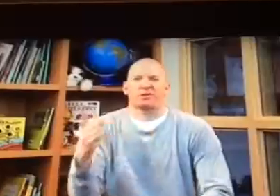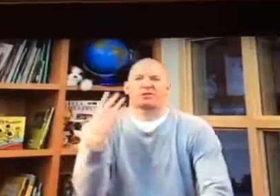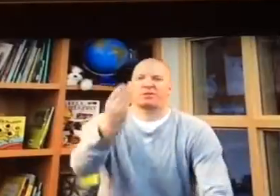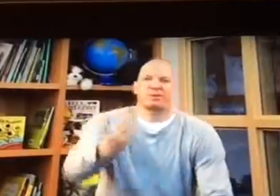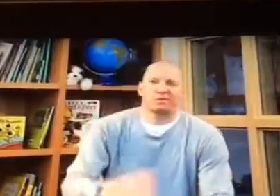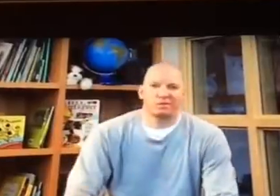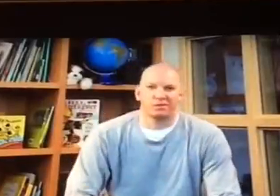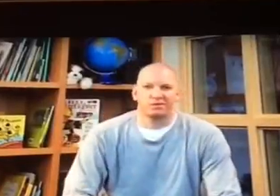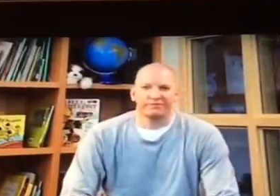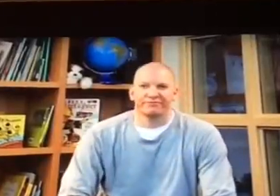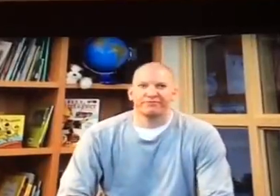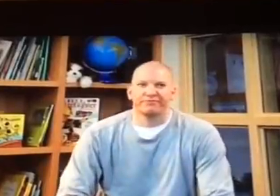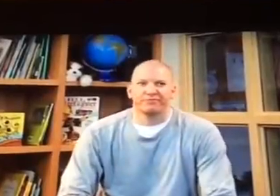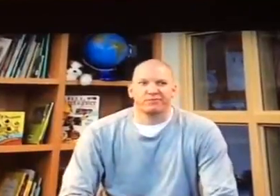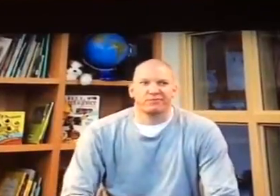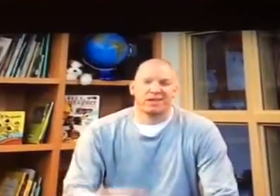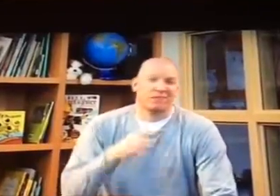of connectiveness out in the real world.